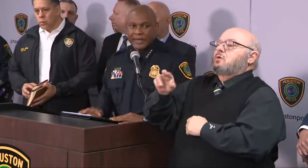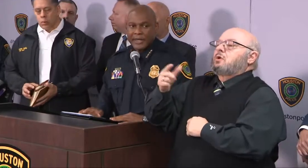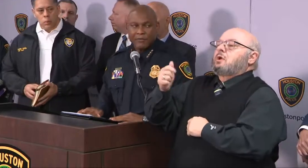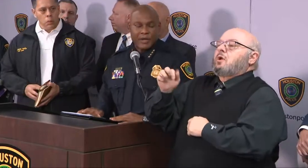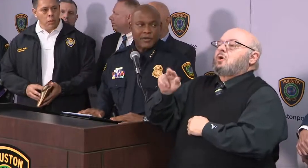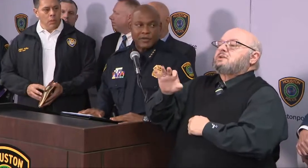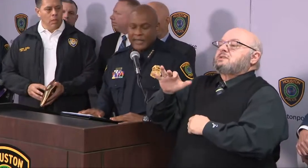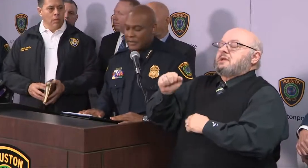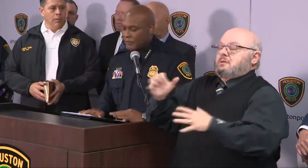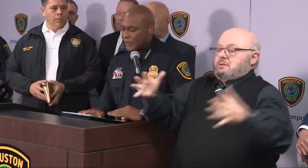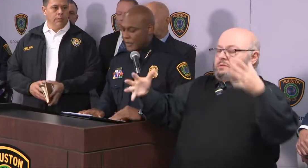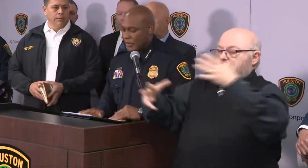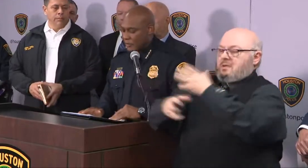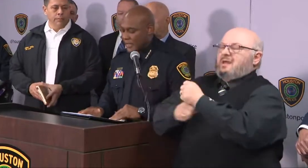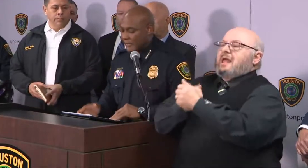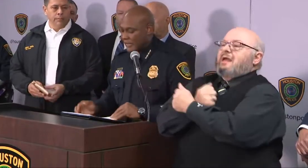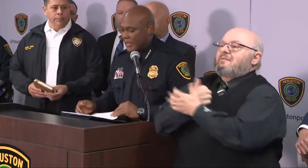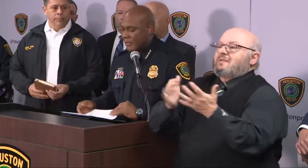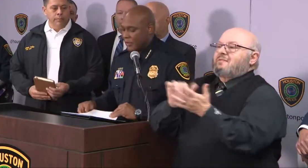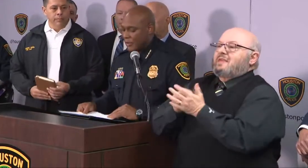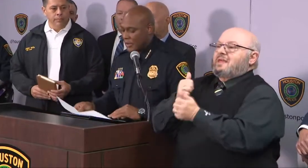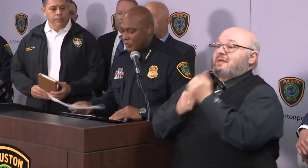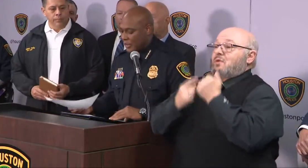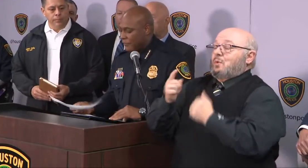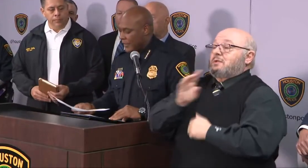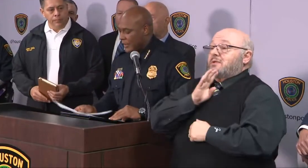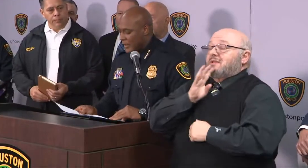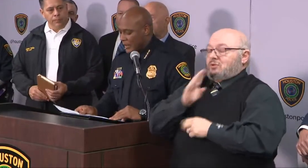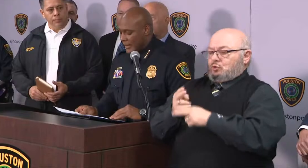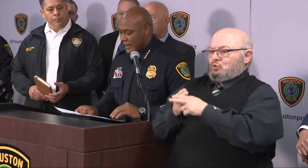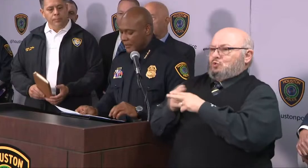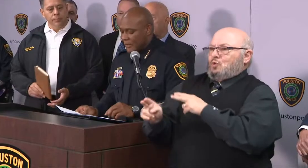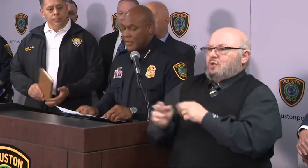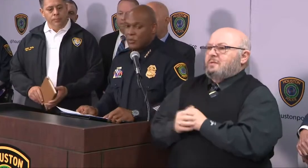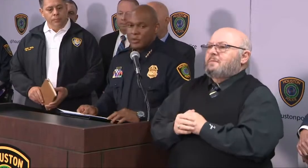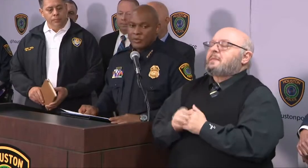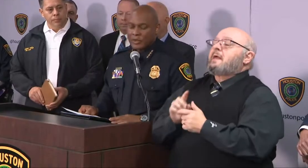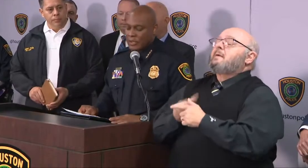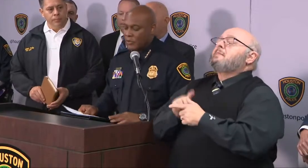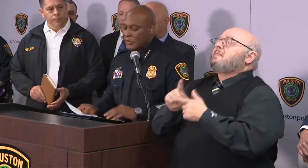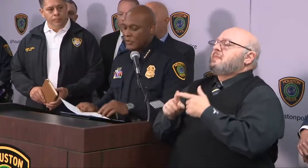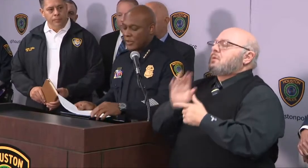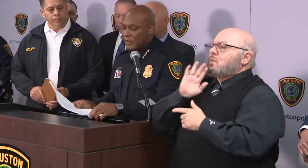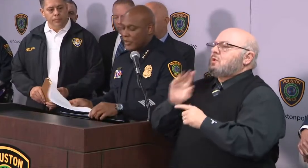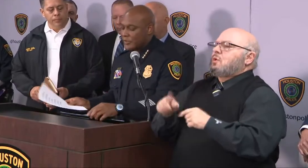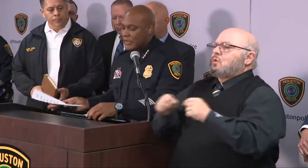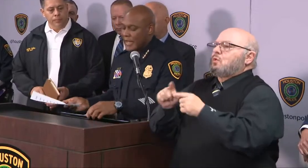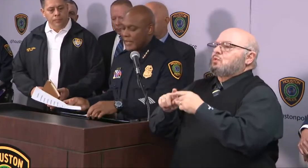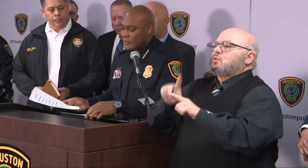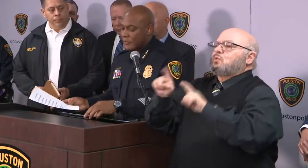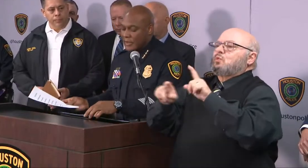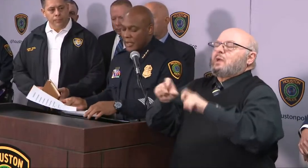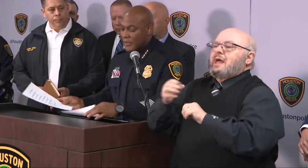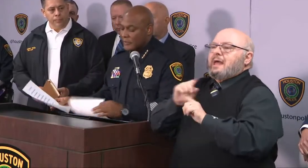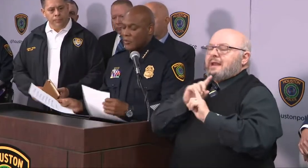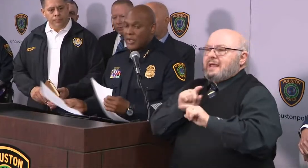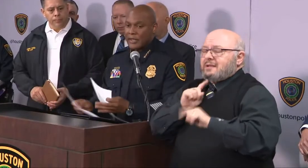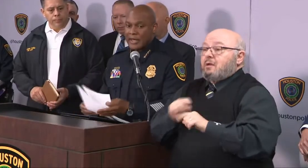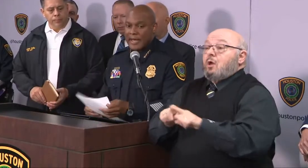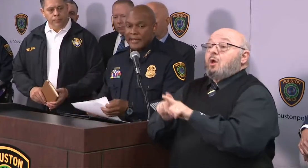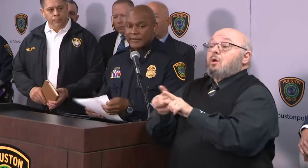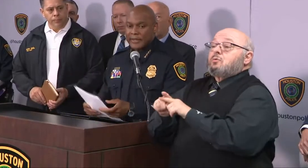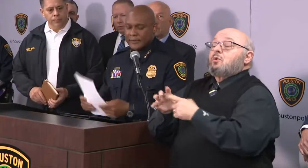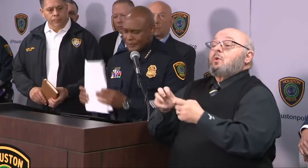summarize everything that everybody's saying up here briefly. And then we'll go to question and answers. Also